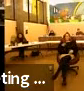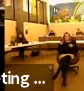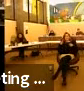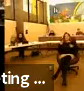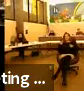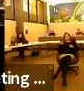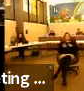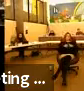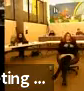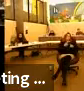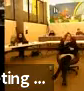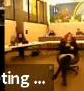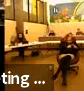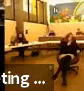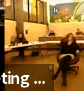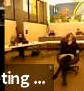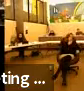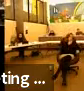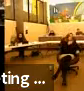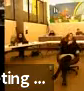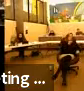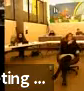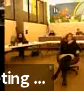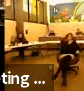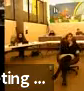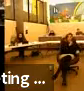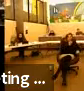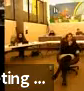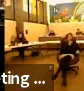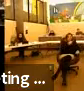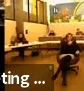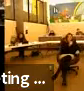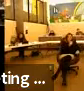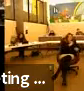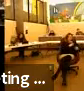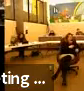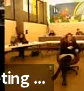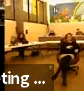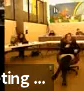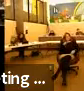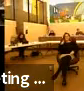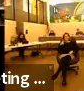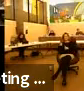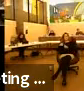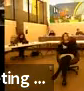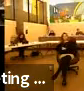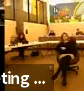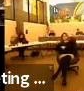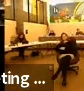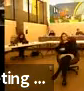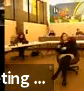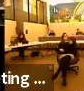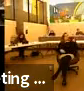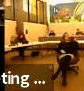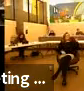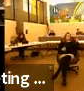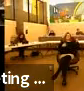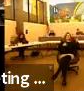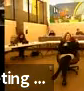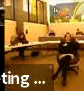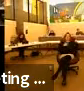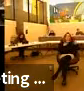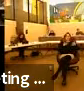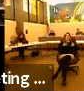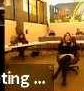Lehigh Station Road and another one, I'm sorry, Erie Station Road, and one from. What I was saying, Don, is that I would put on a requirement